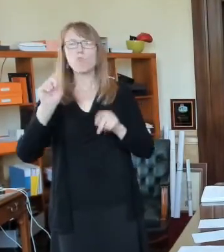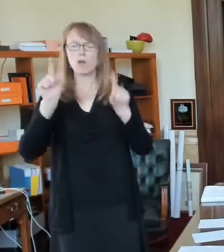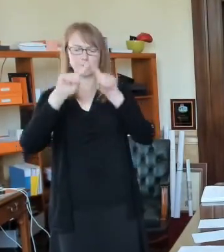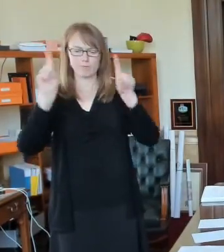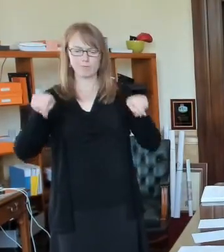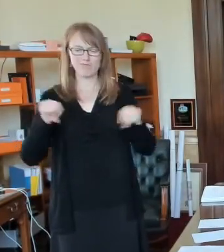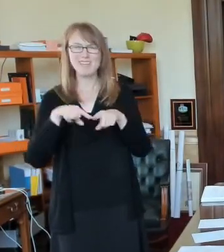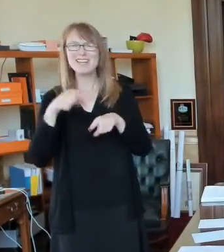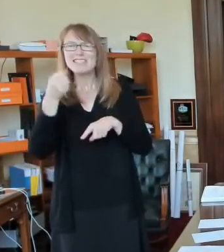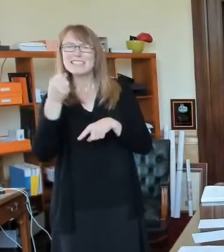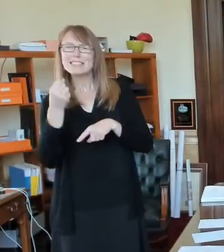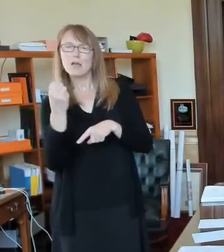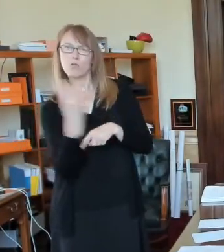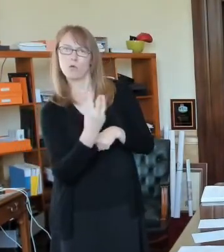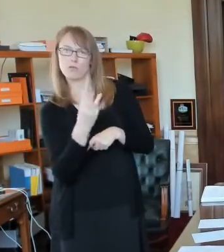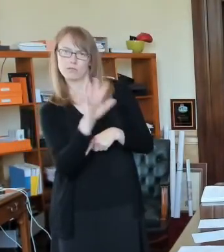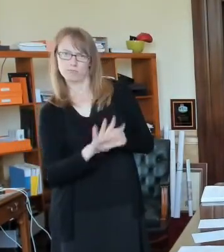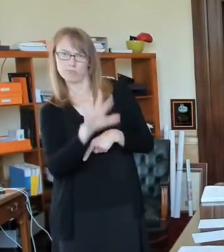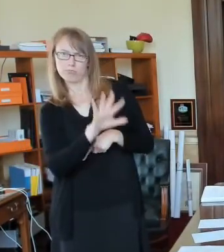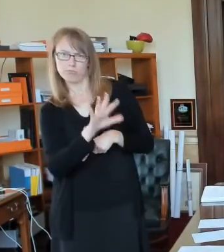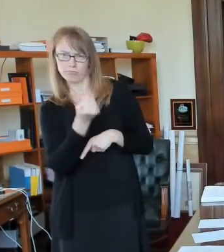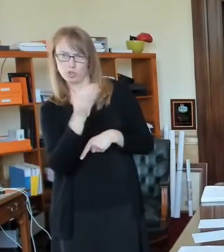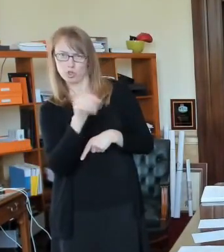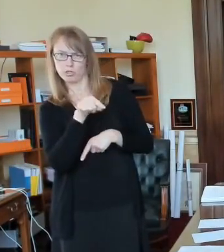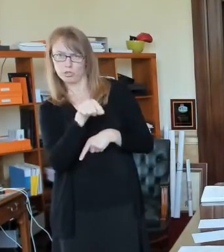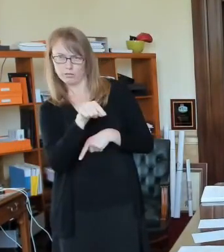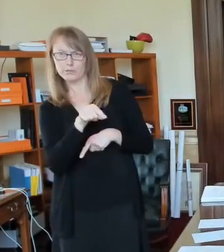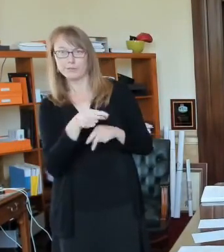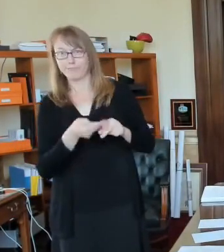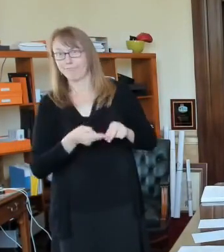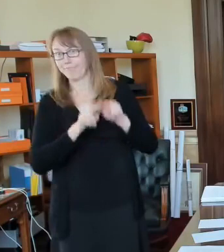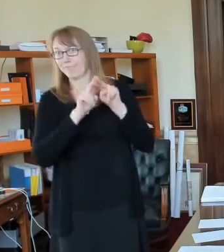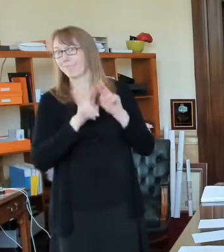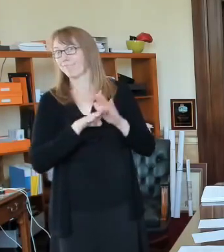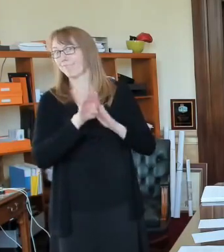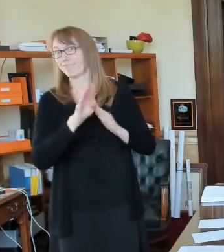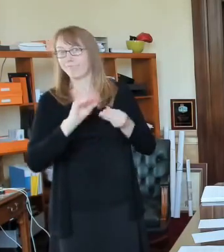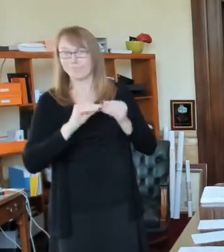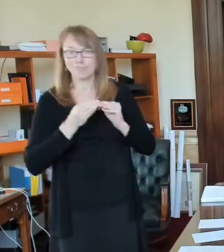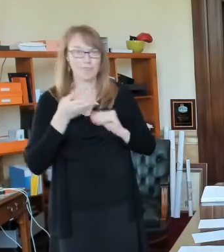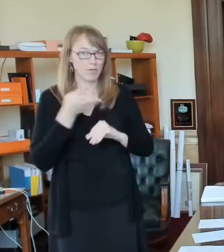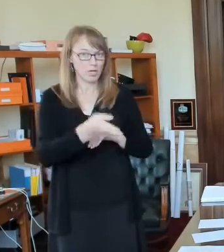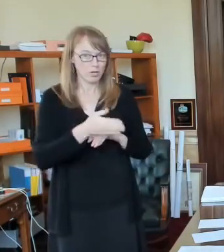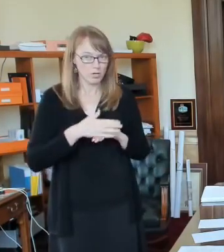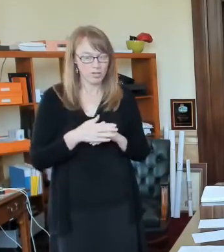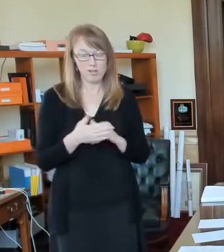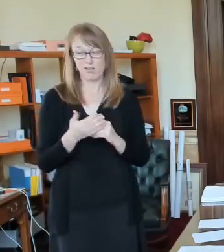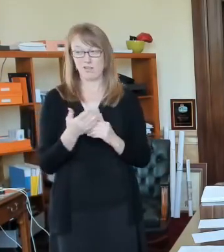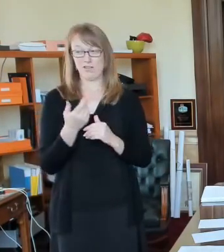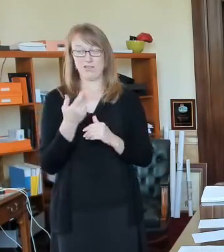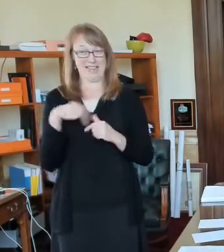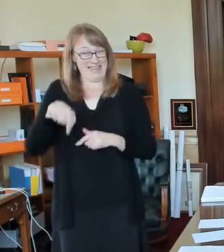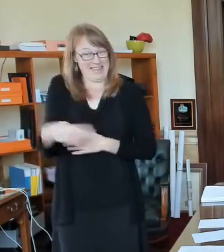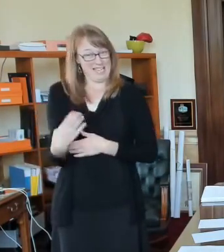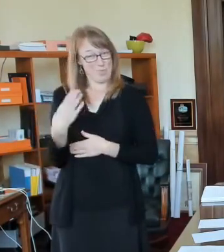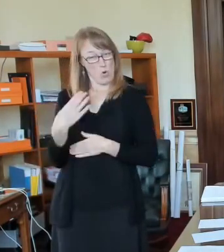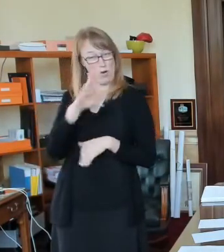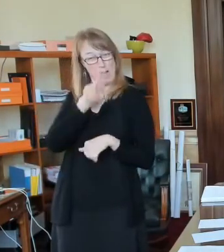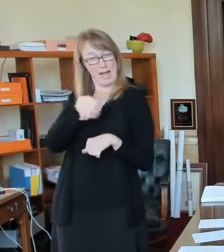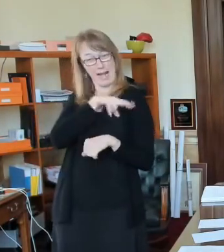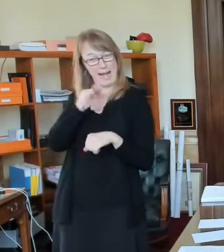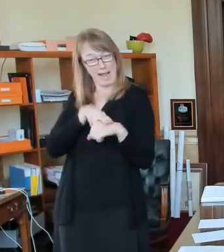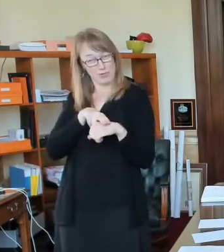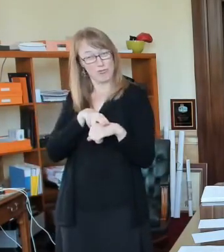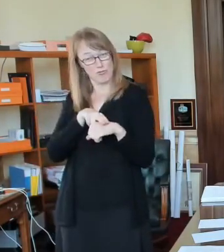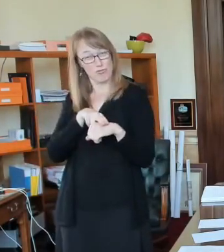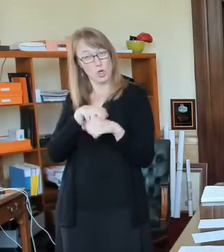Missouri. In fact, I saw this morning in a newspaper, national newspaper, that had profiled Joplin,